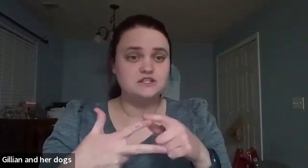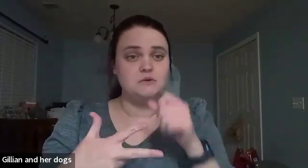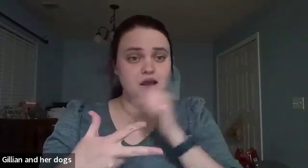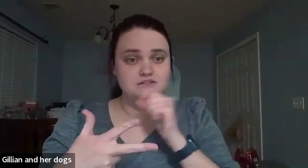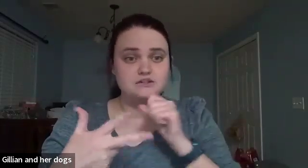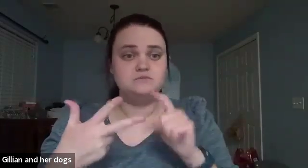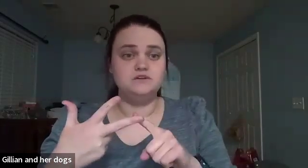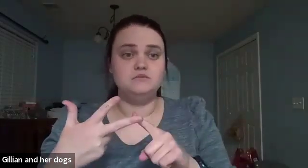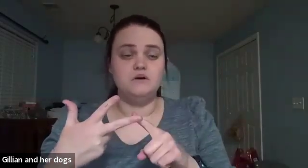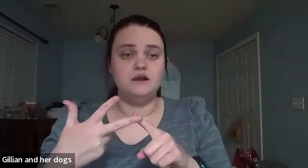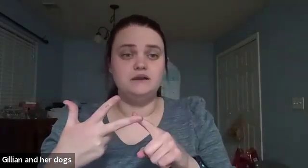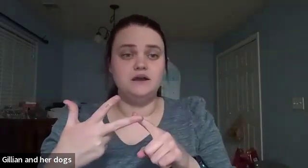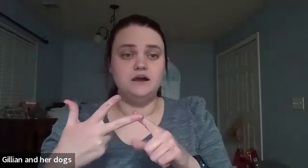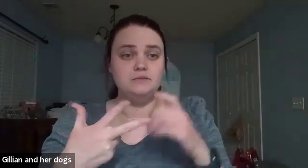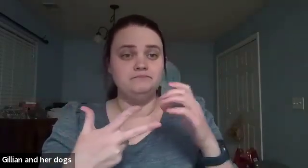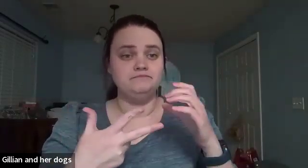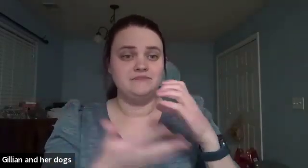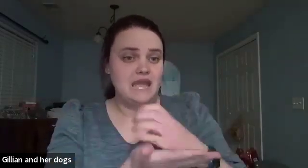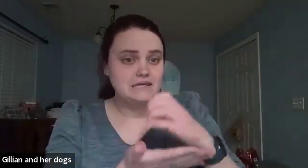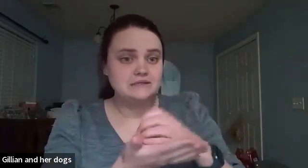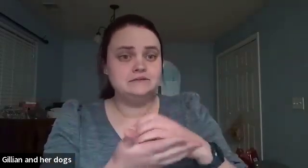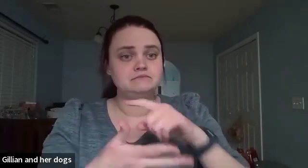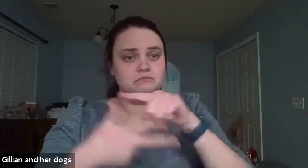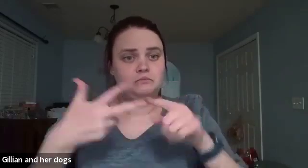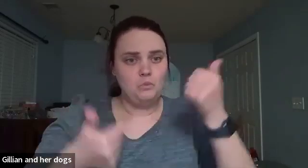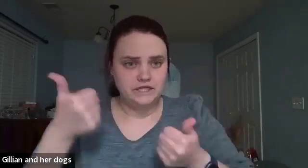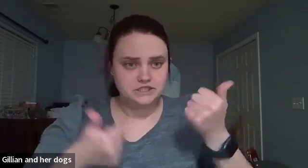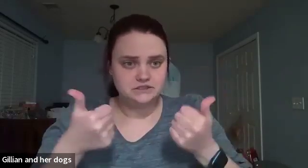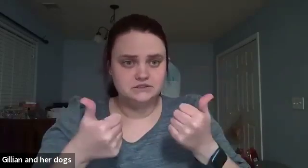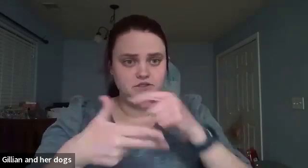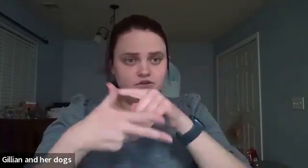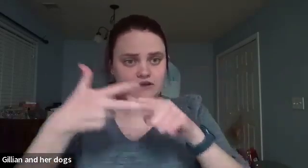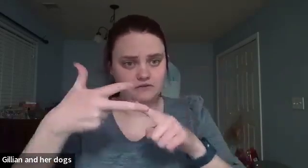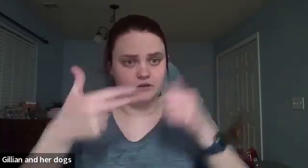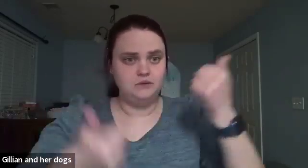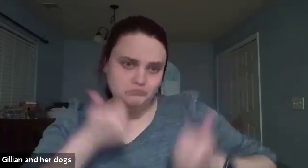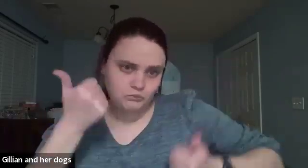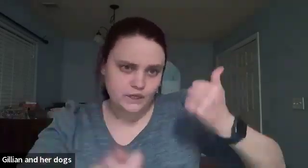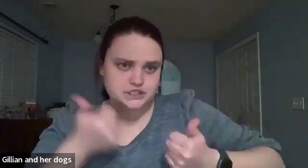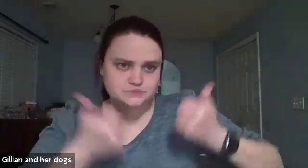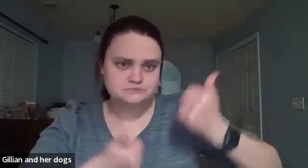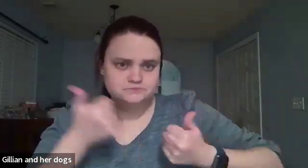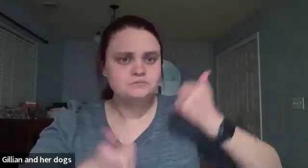Do you want ice cream? Do you want cake? Which. You would do like the 3, which.